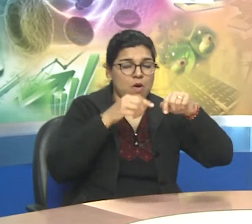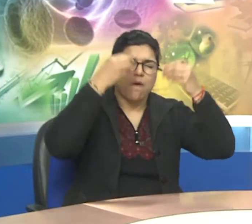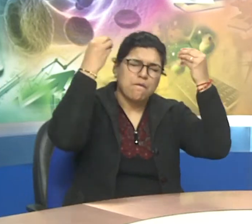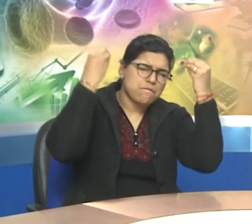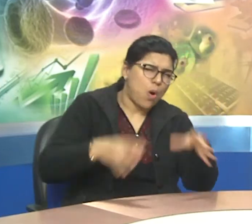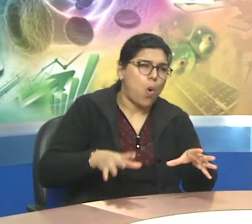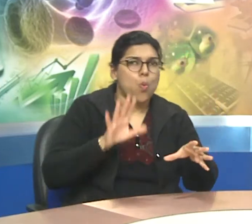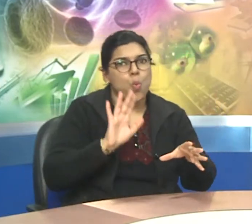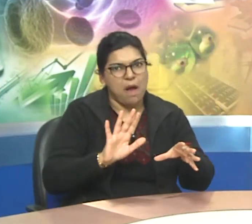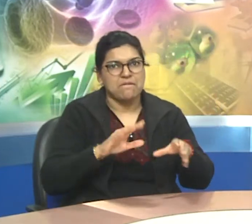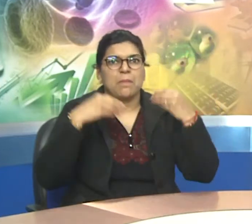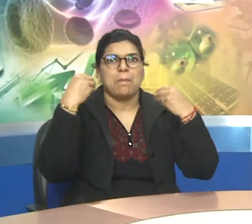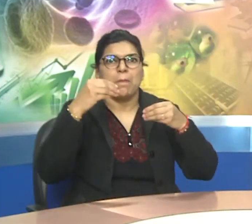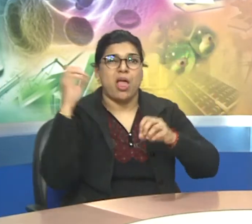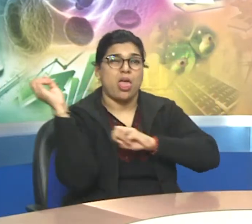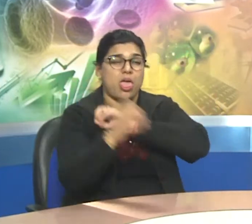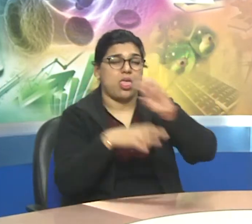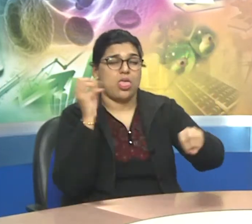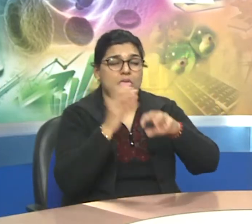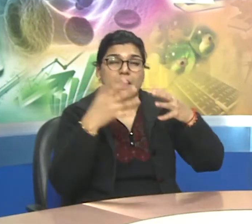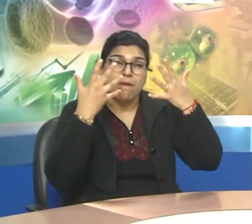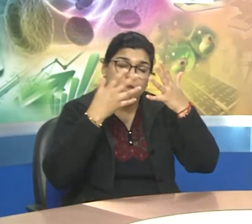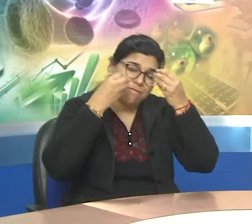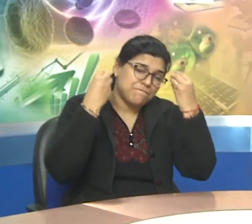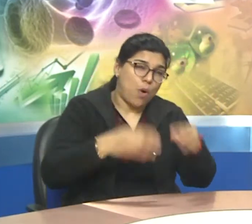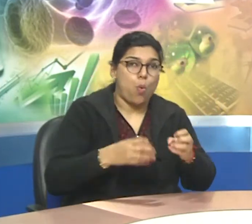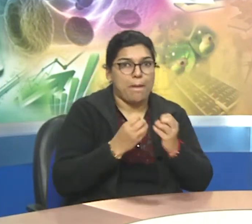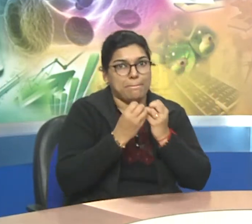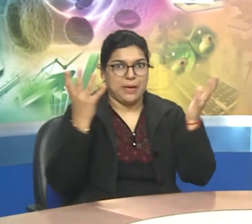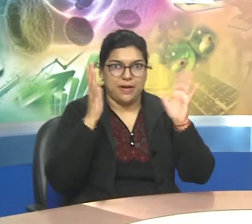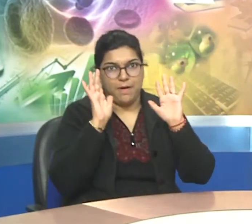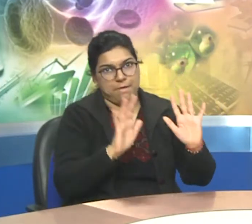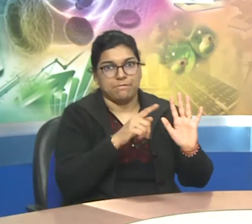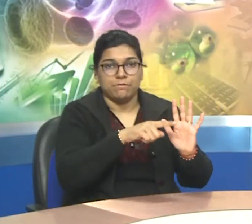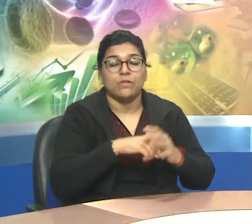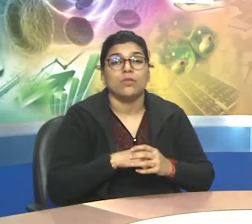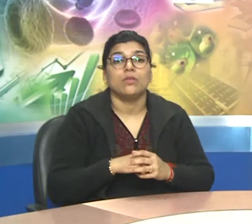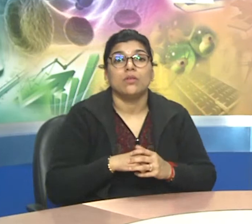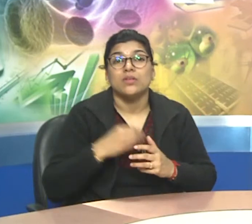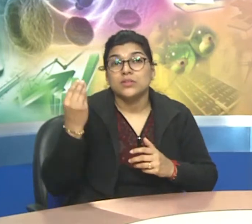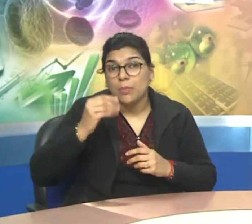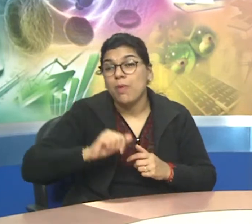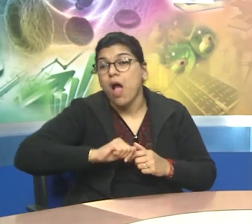Half of the world's waste material consists of paper.